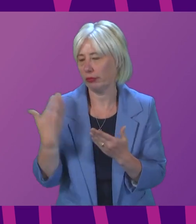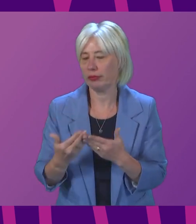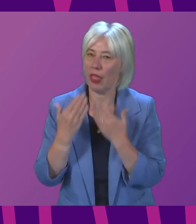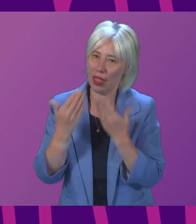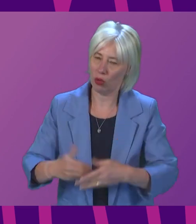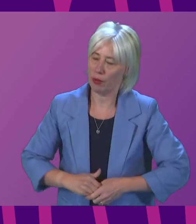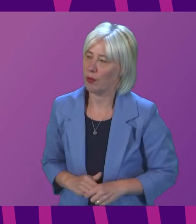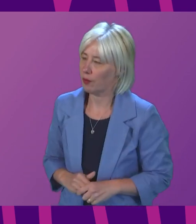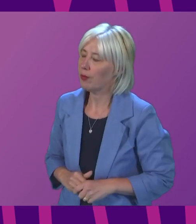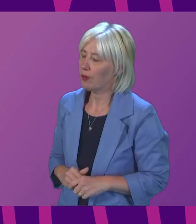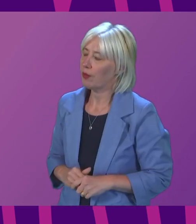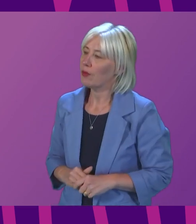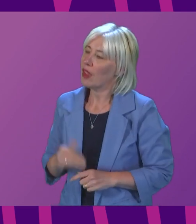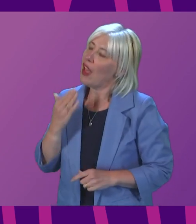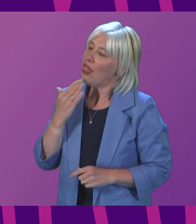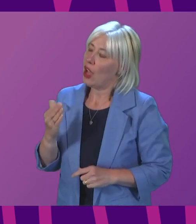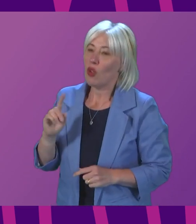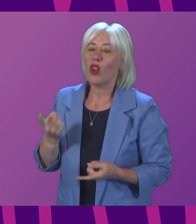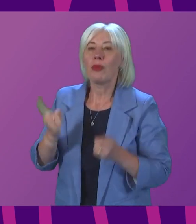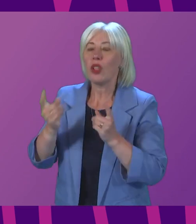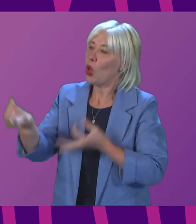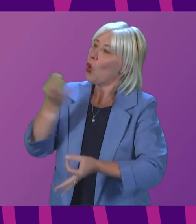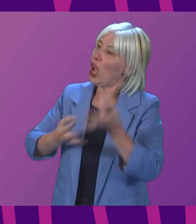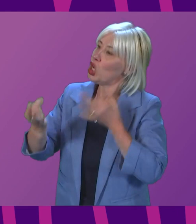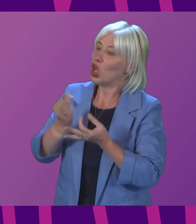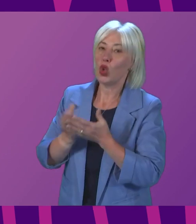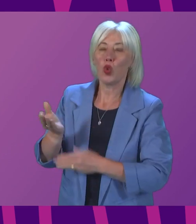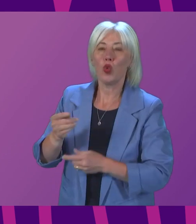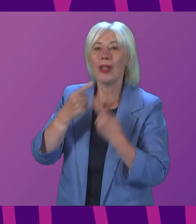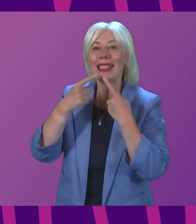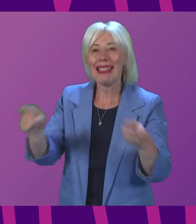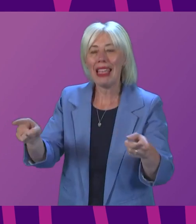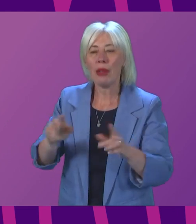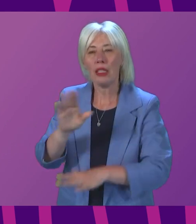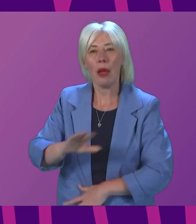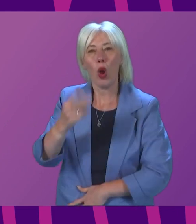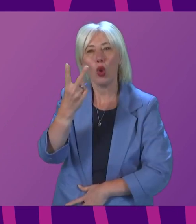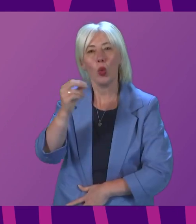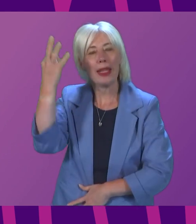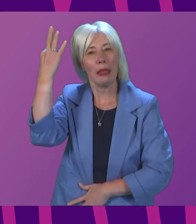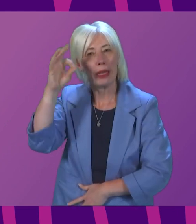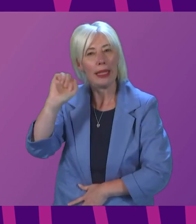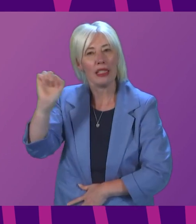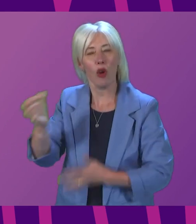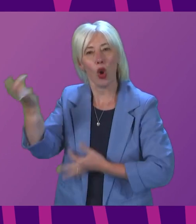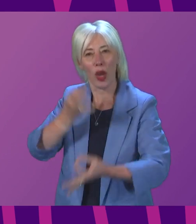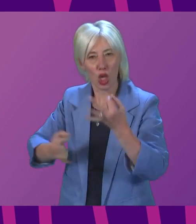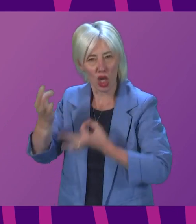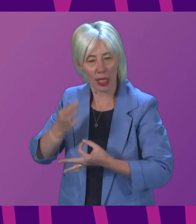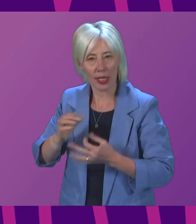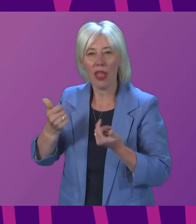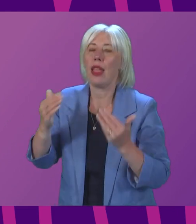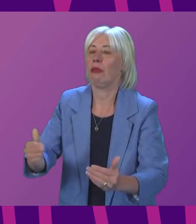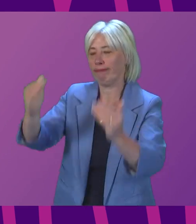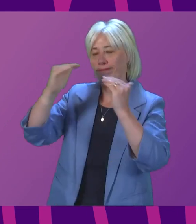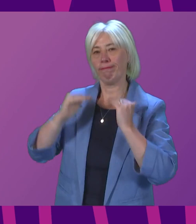Thank you. The First Minister will now take questions on the issues raised in her statement. I intend to allow around 20 minutes for questions, after which we will move